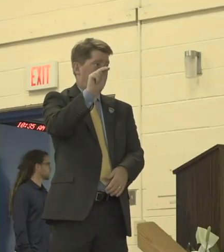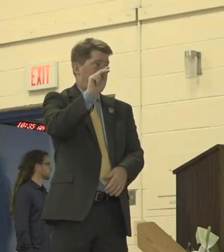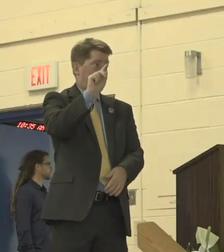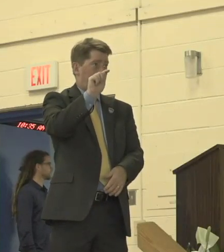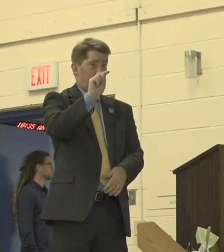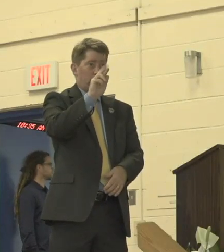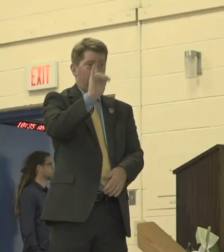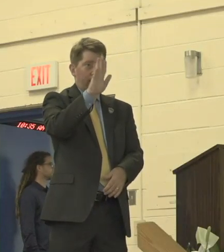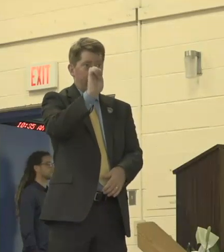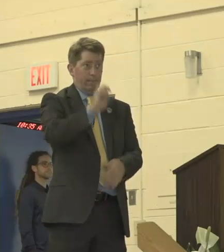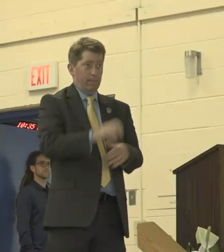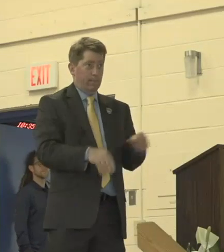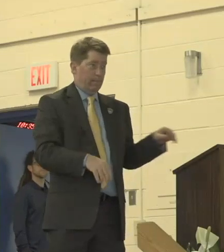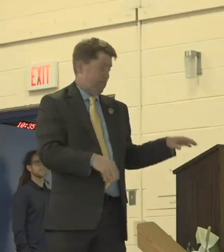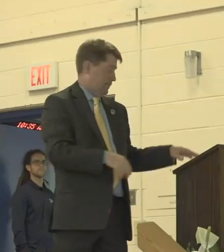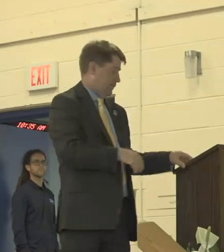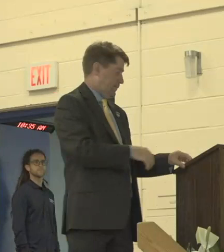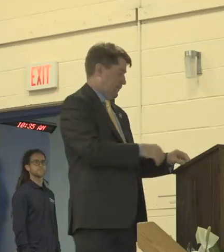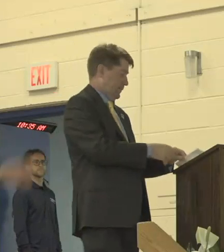is Megan Tribe.